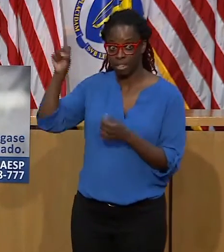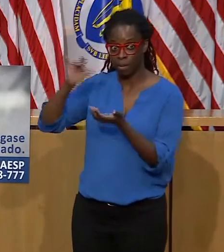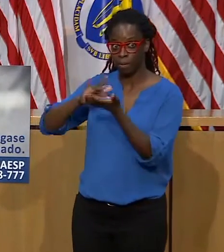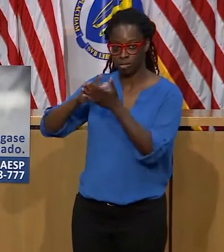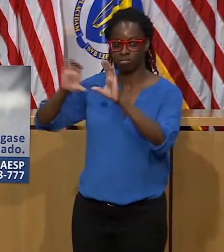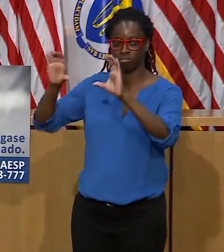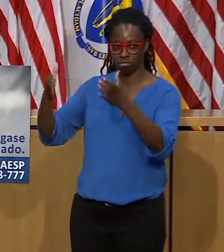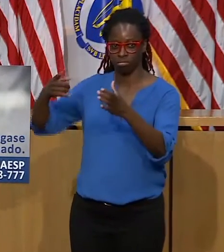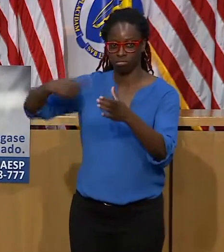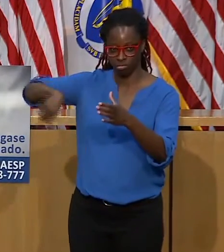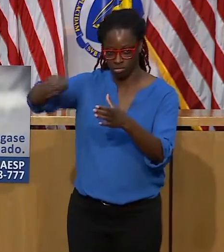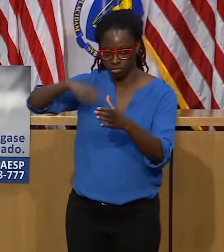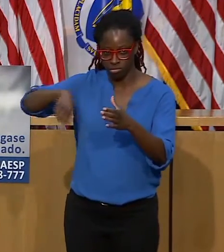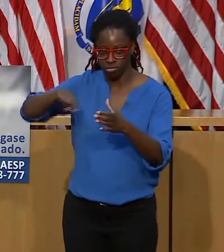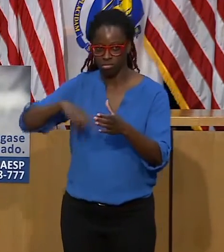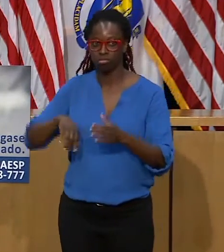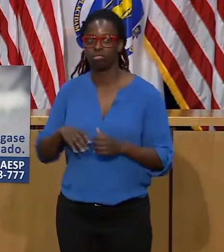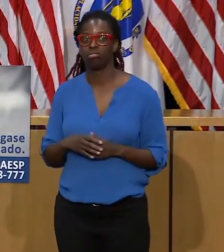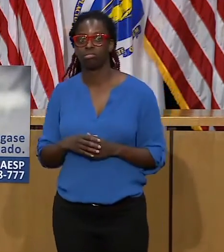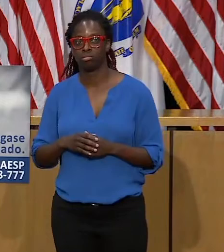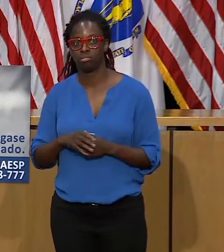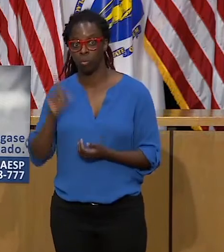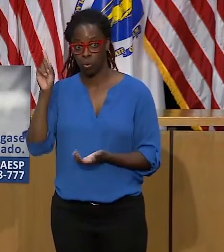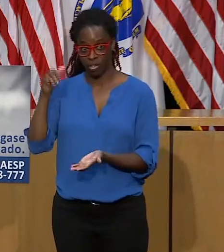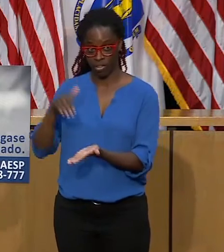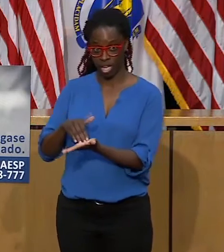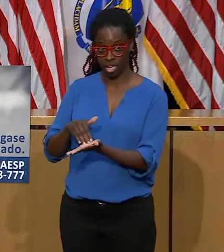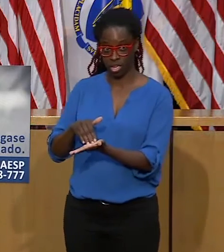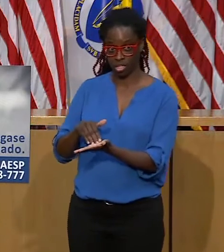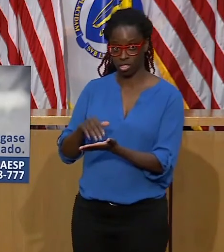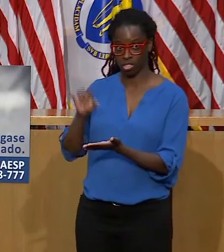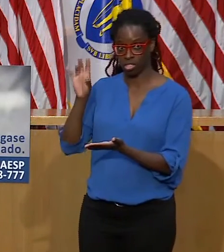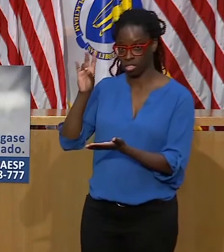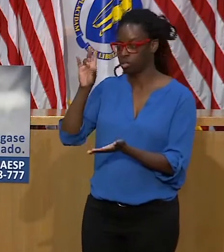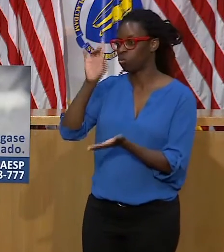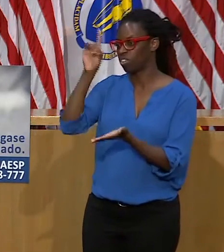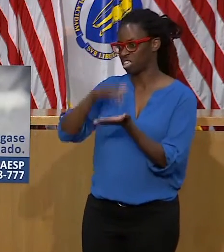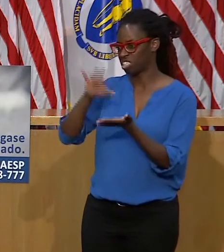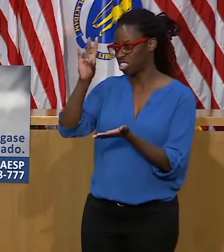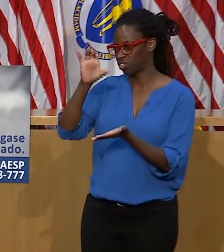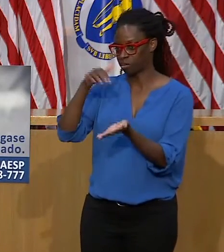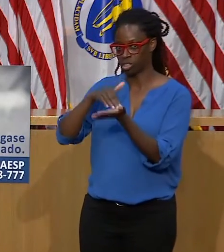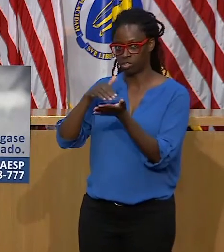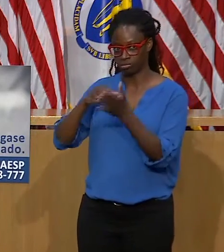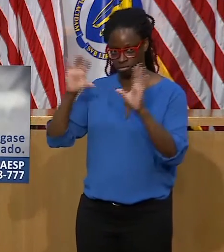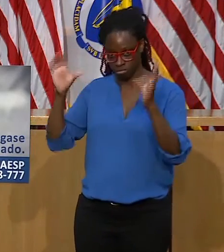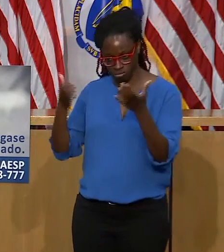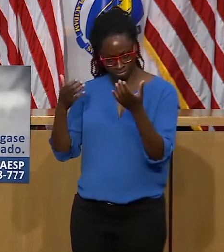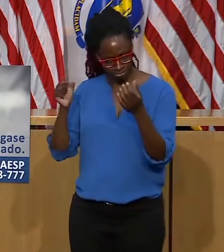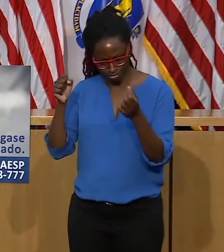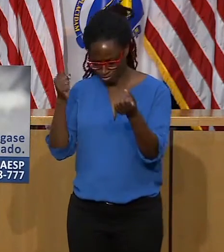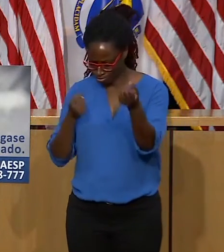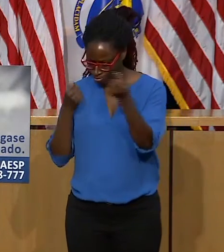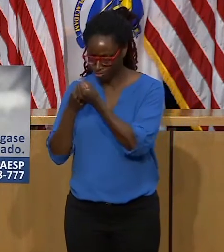pediatricians across the Commonwealth who are committed to the attainment of optimal physical, mental, and social health for